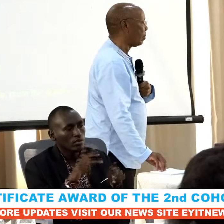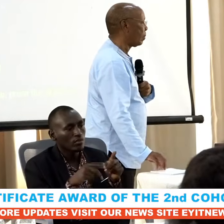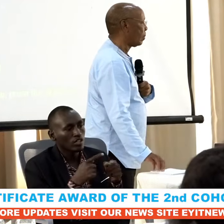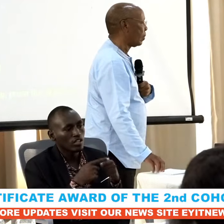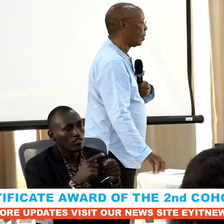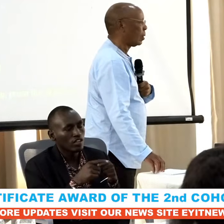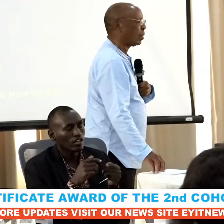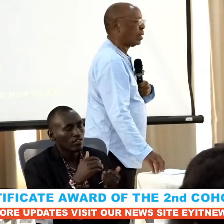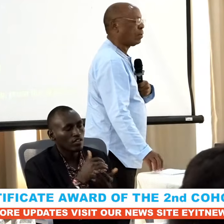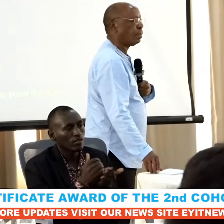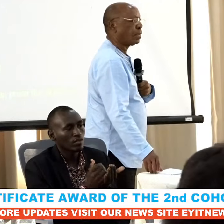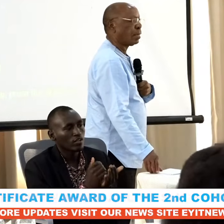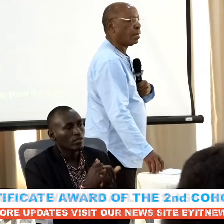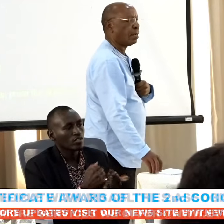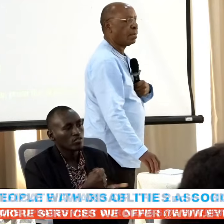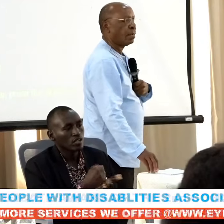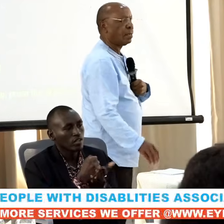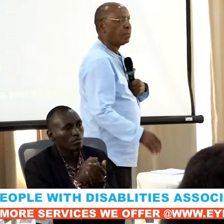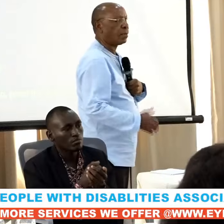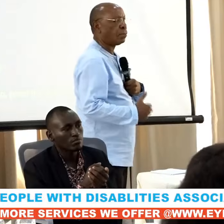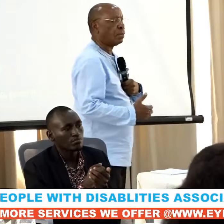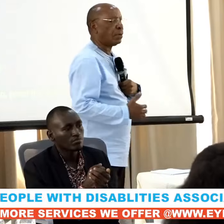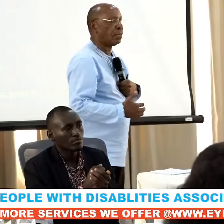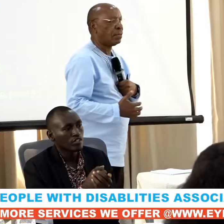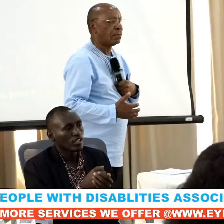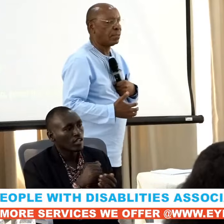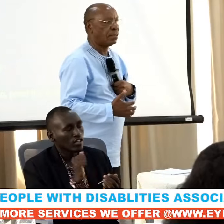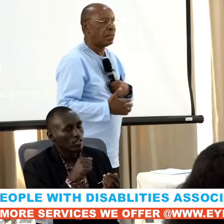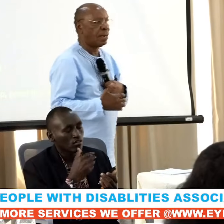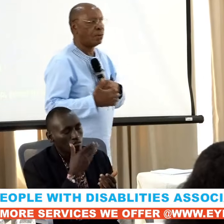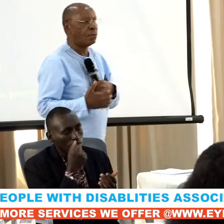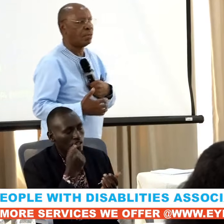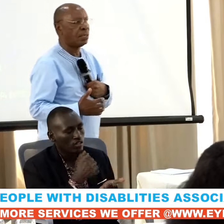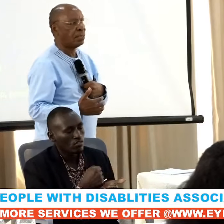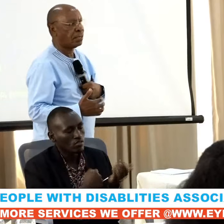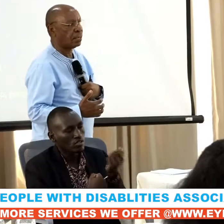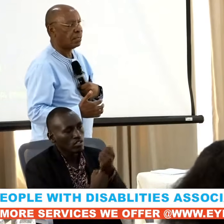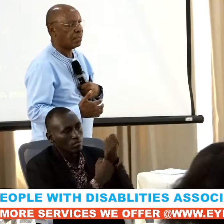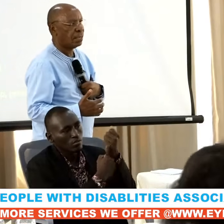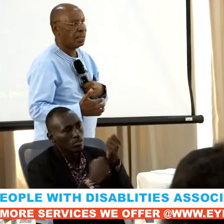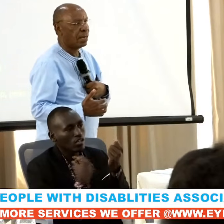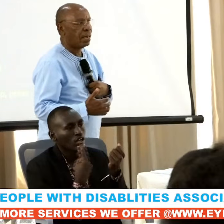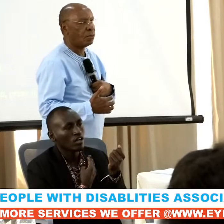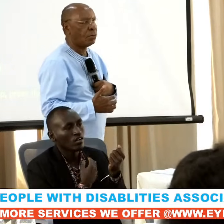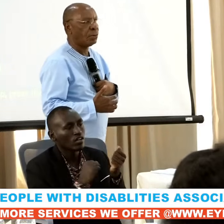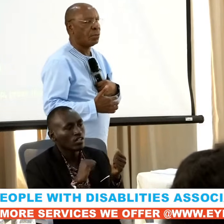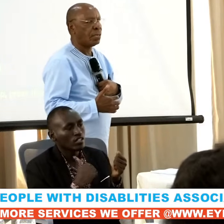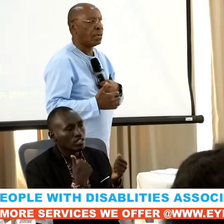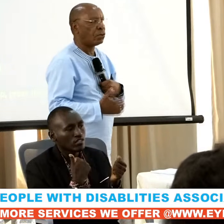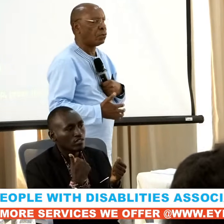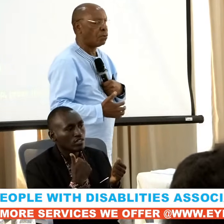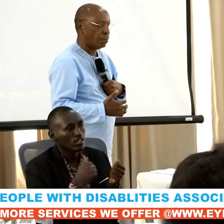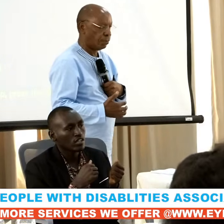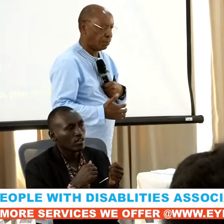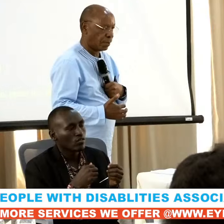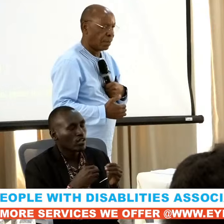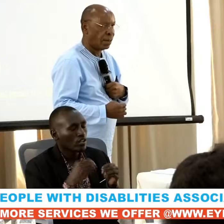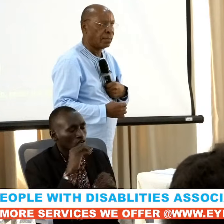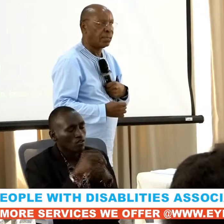believe that we can do better to support ourselves, our communities, and contribute to the